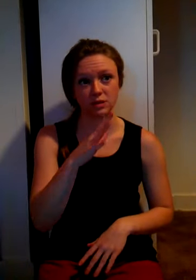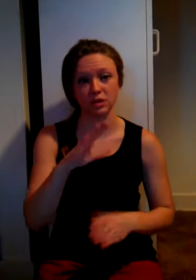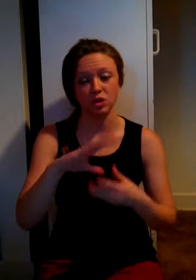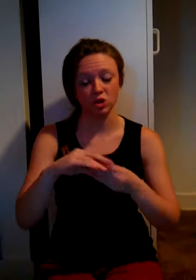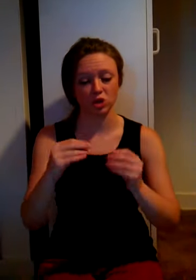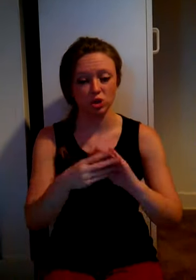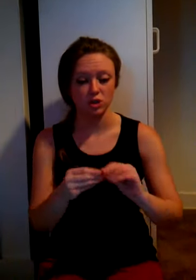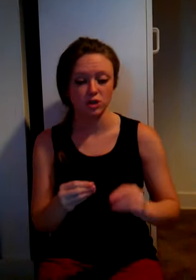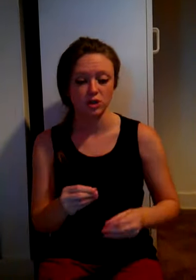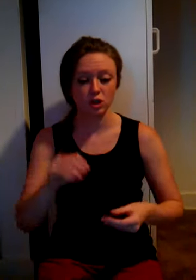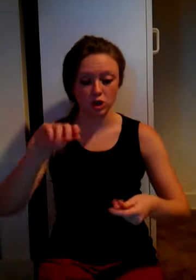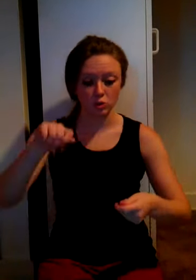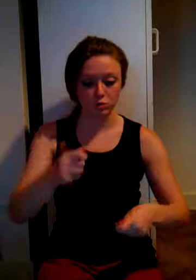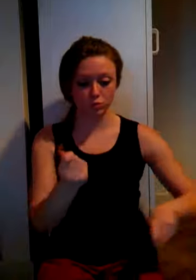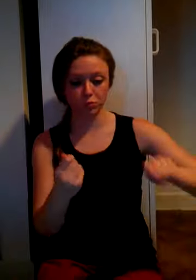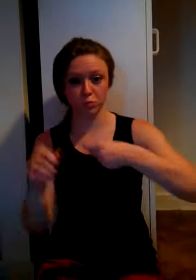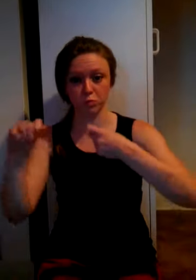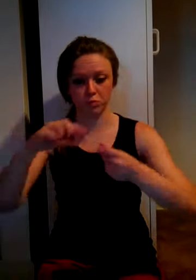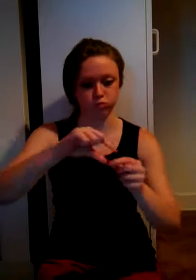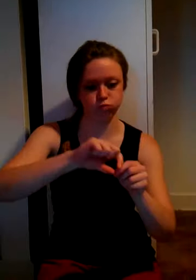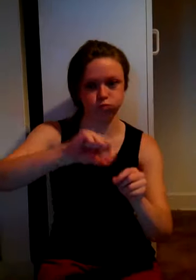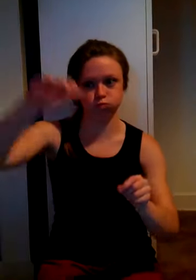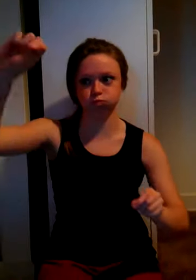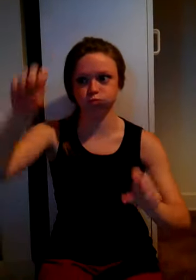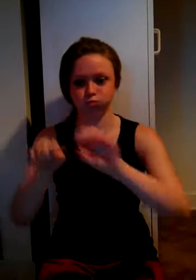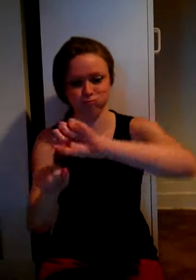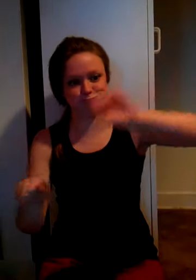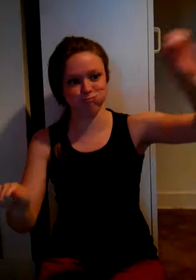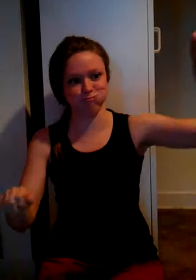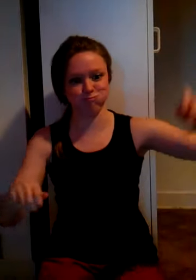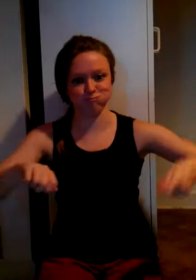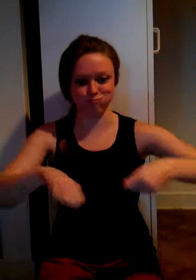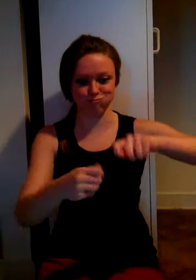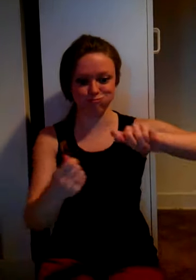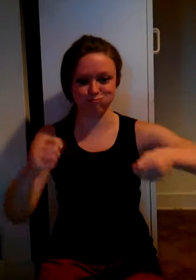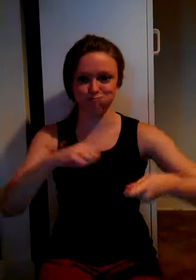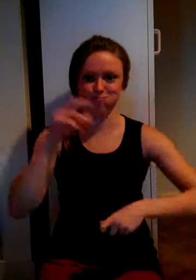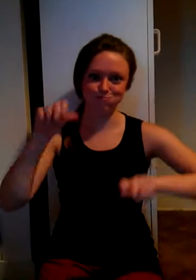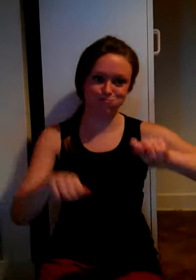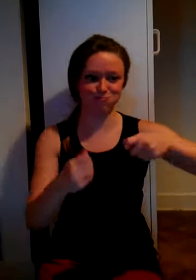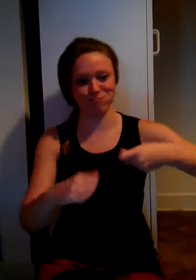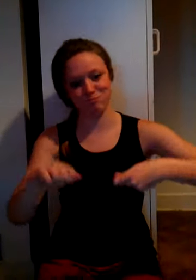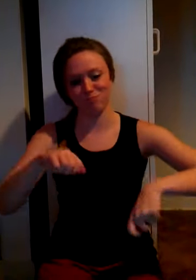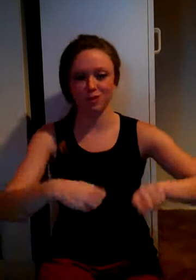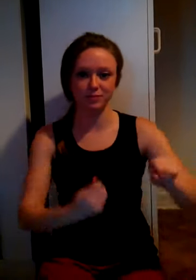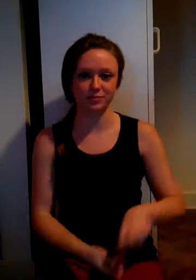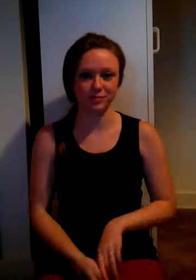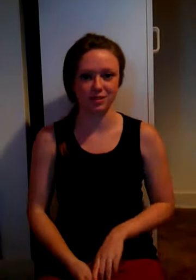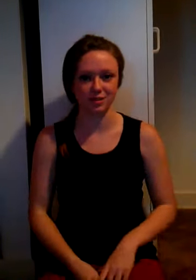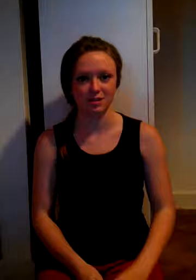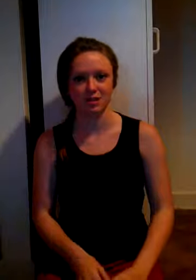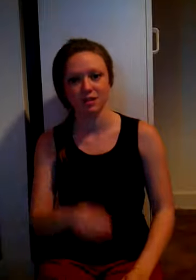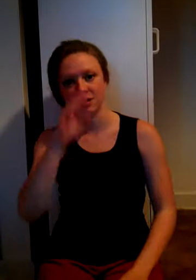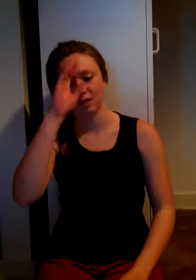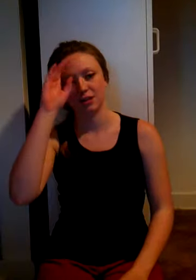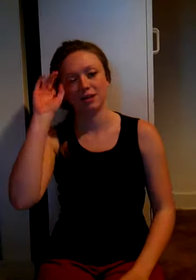to make blankets and things like that, and her needles are going to make noises. They're going to say clickety-clack, clickety-clack, okay?